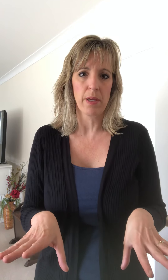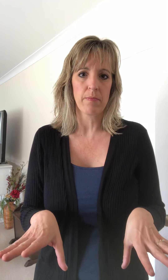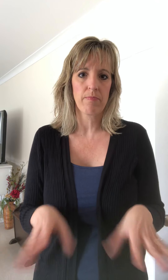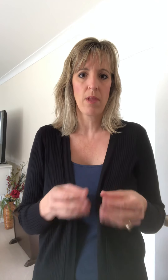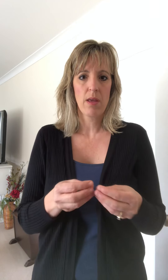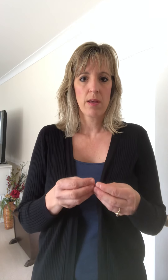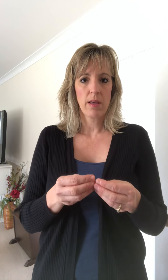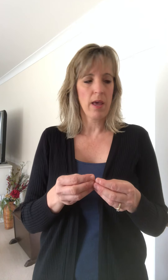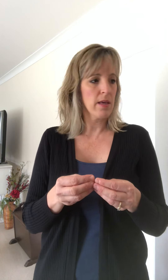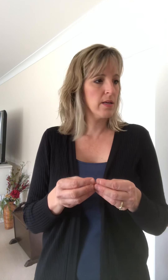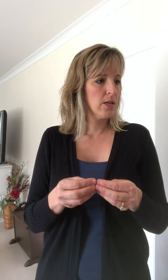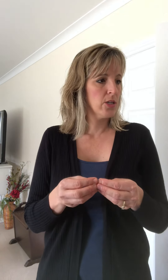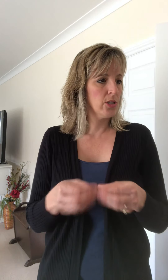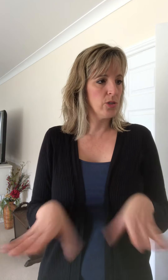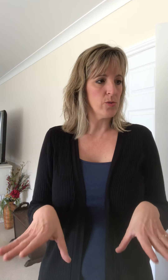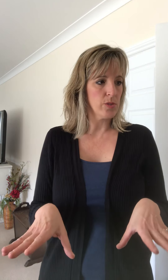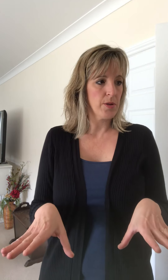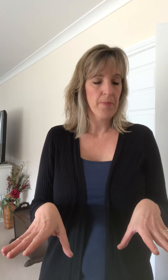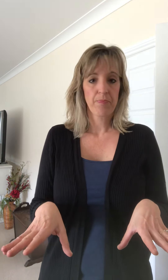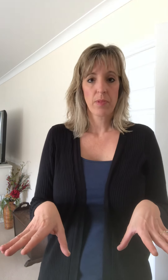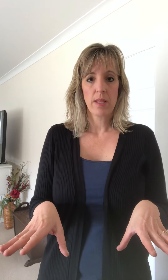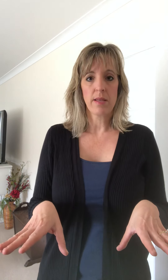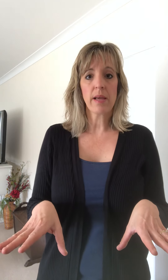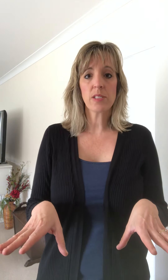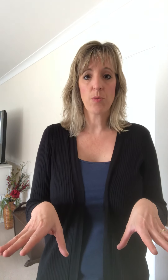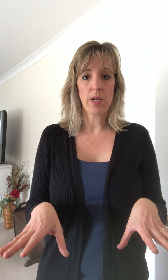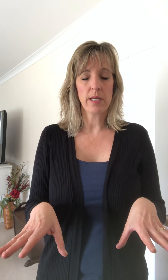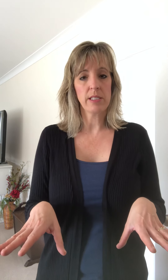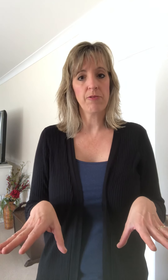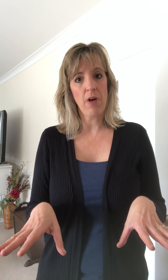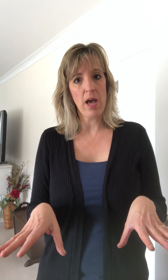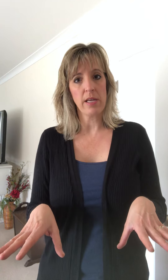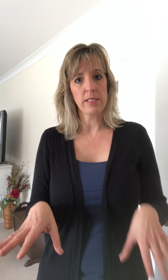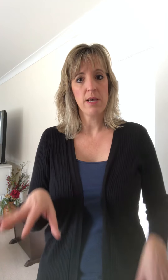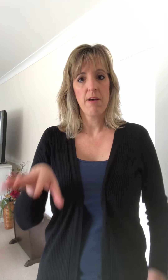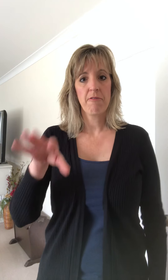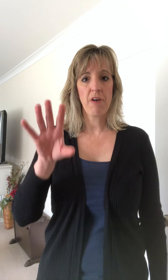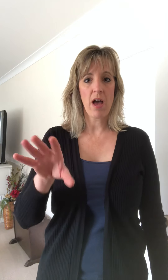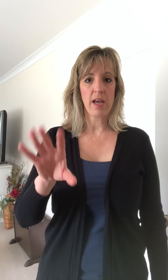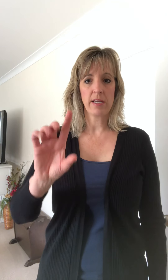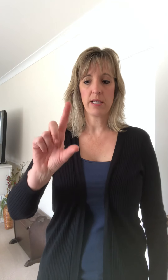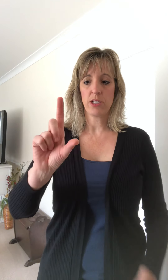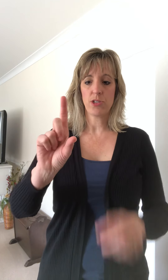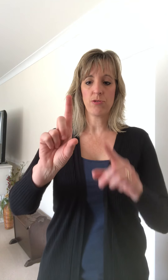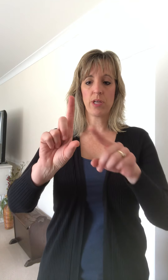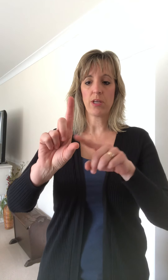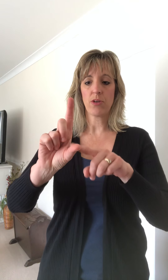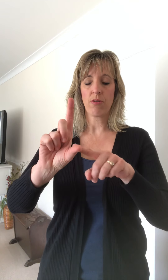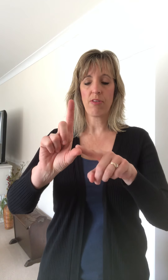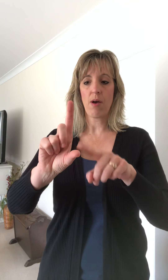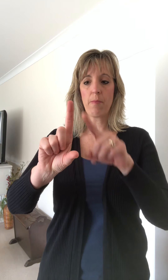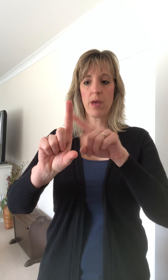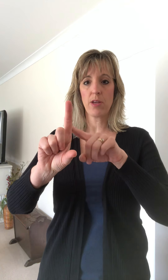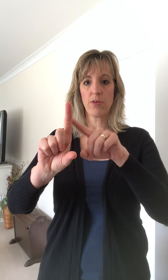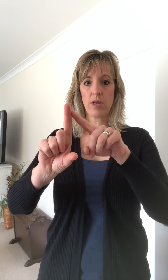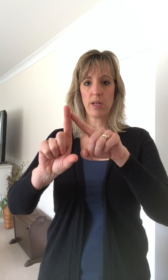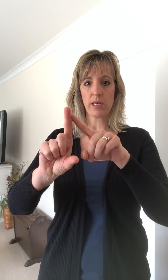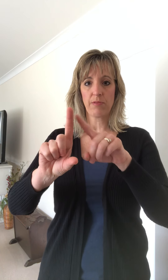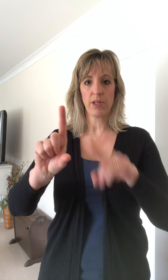something. Okay? Lose. The next one is find. Find is you take your thumb and your index finger